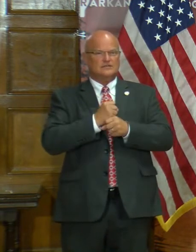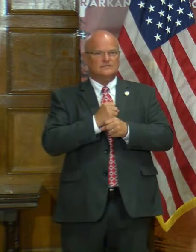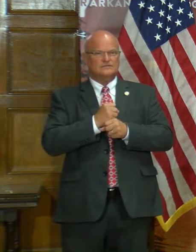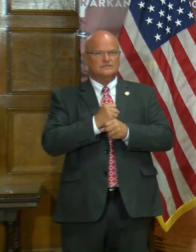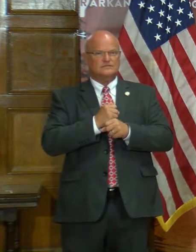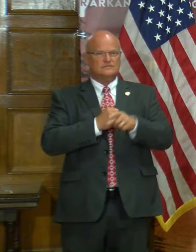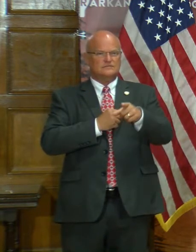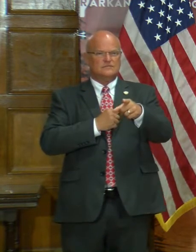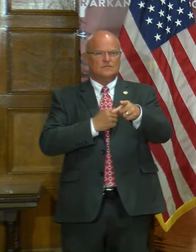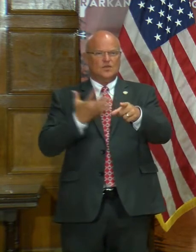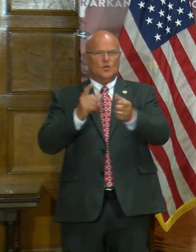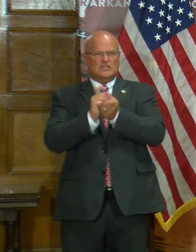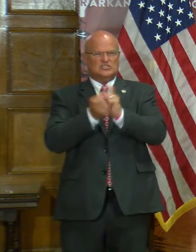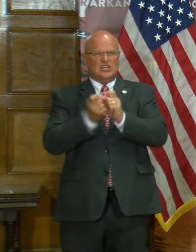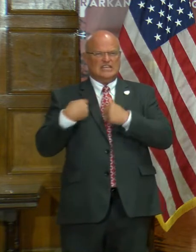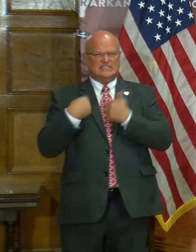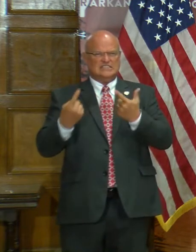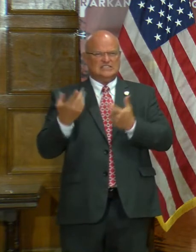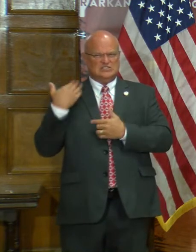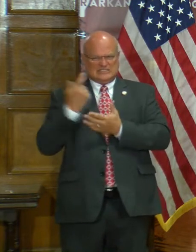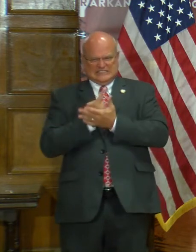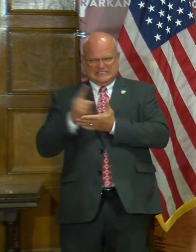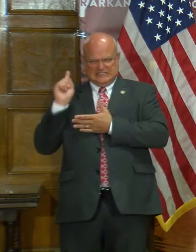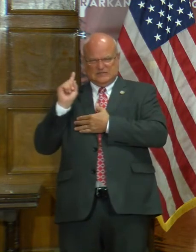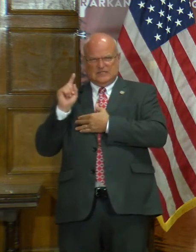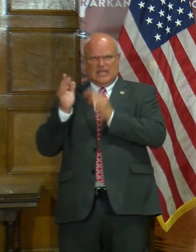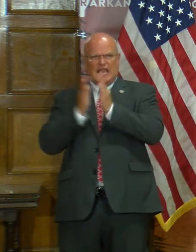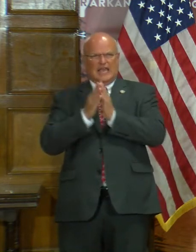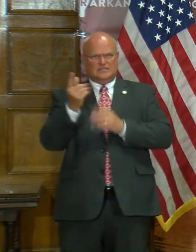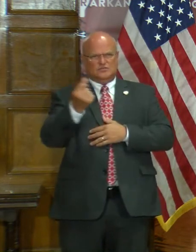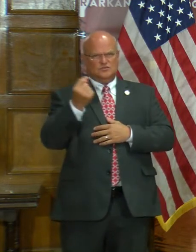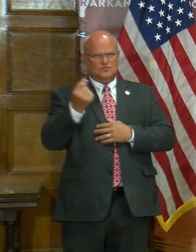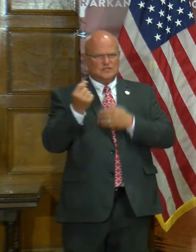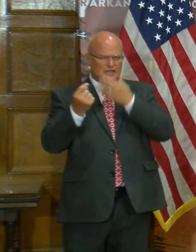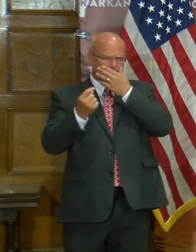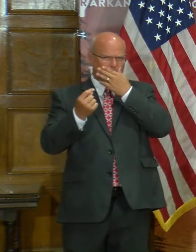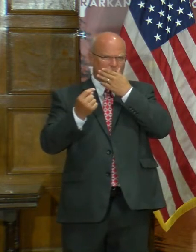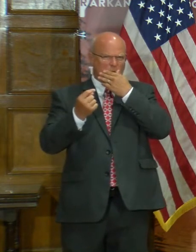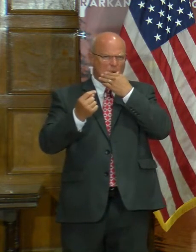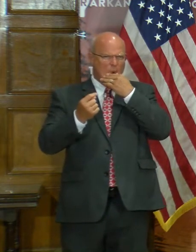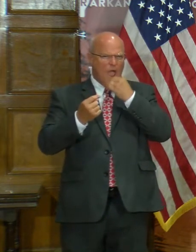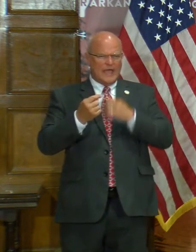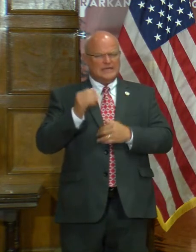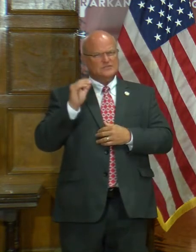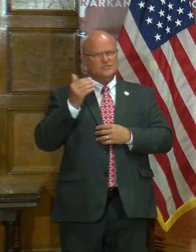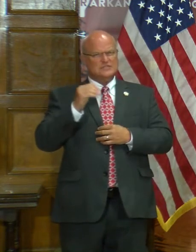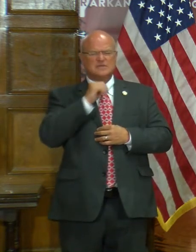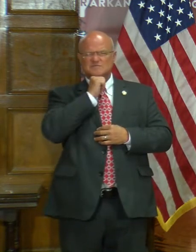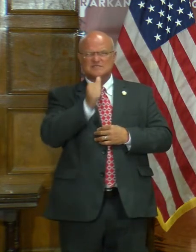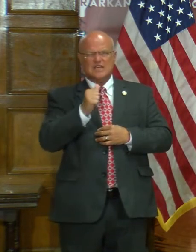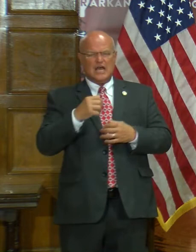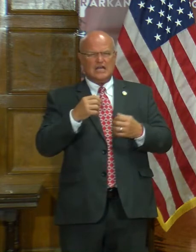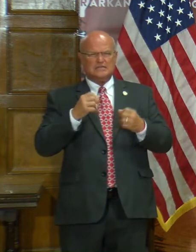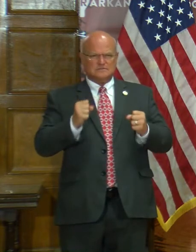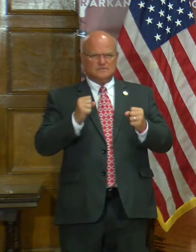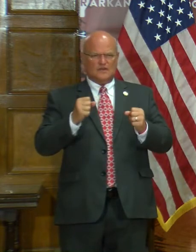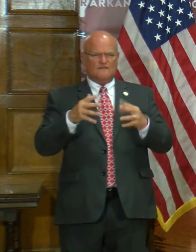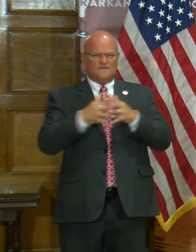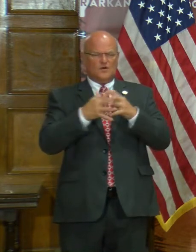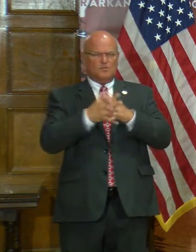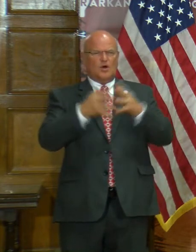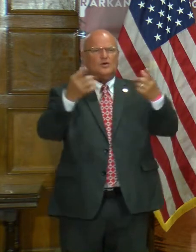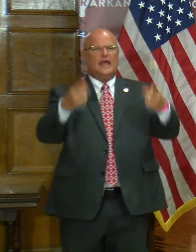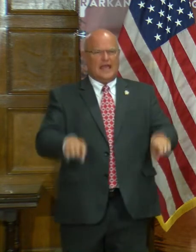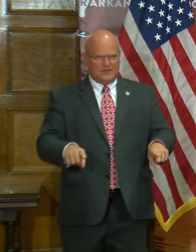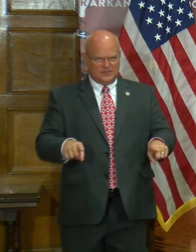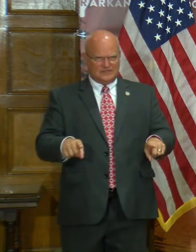guess what's changed since earlier in the week? Because I did ask you Tuesday about it. You seemed not very confident that football was going to